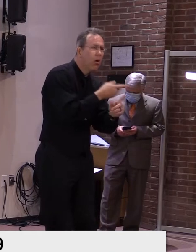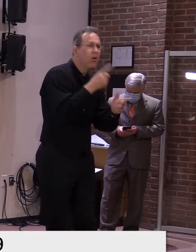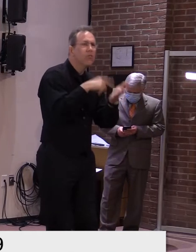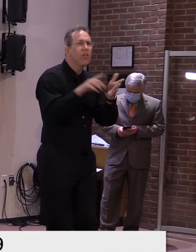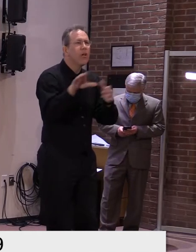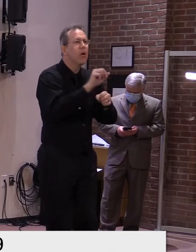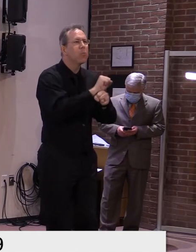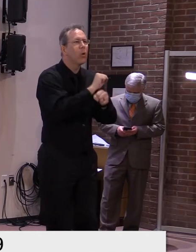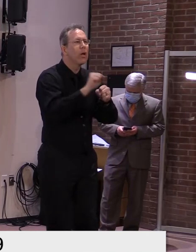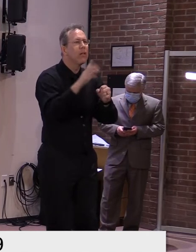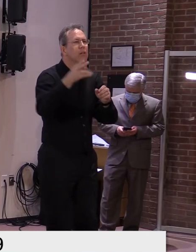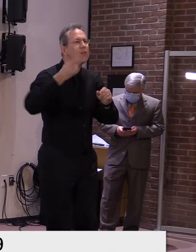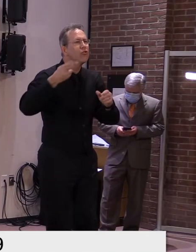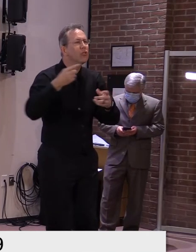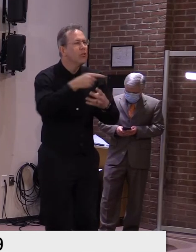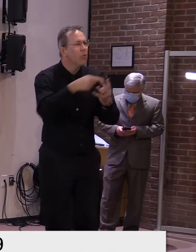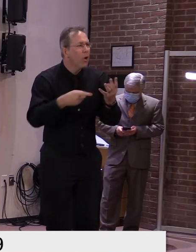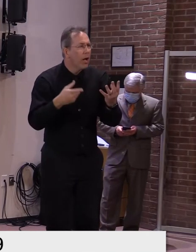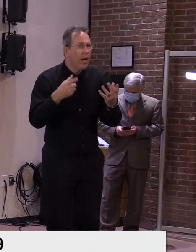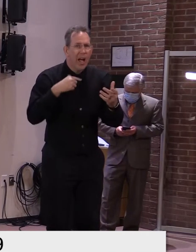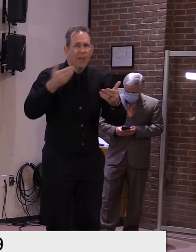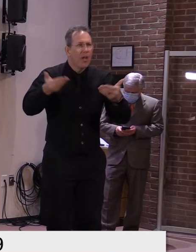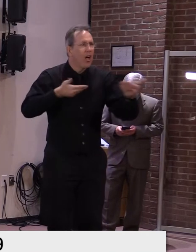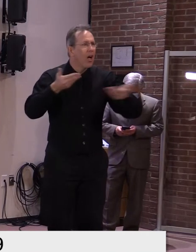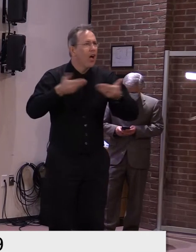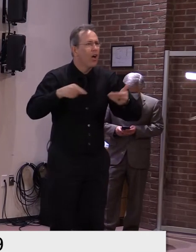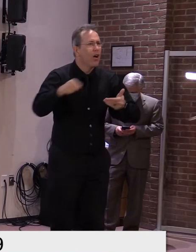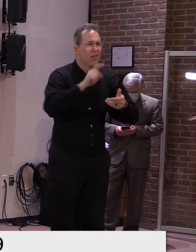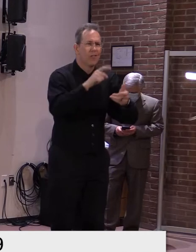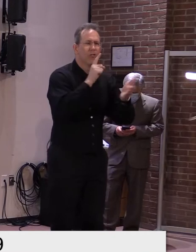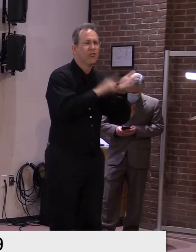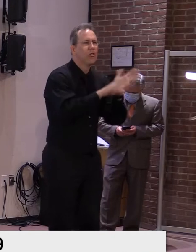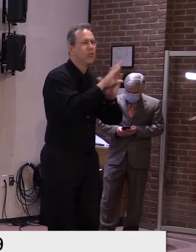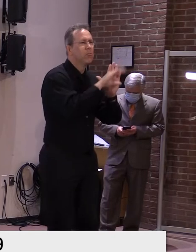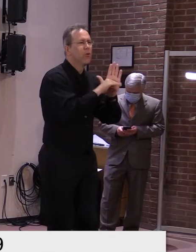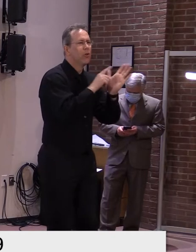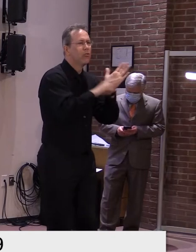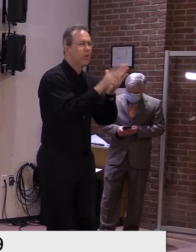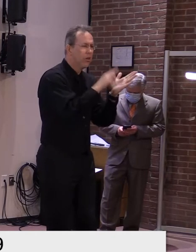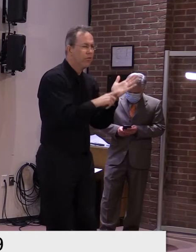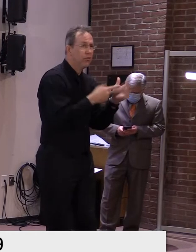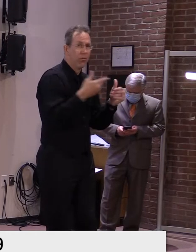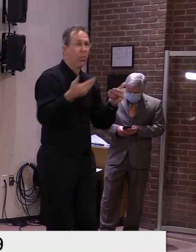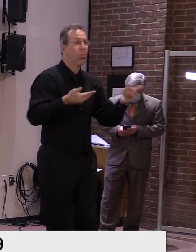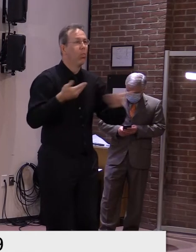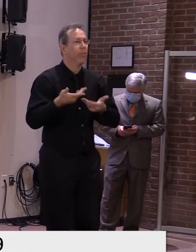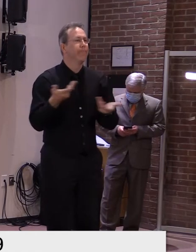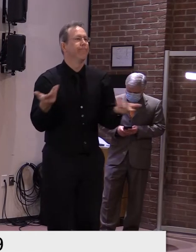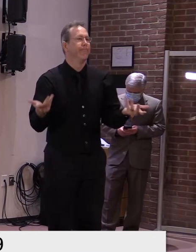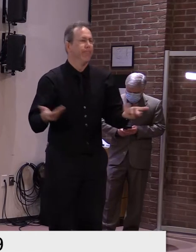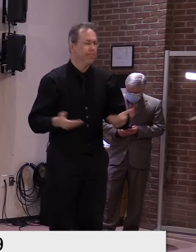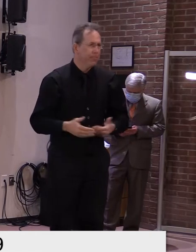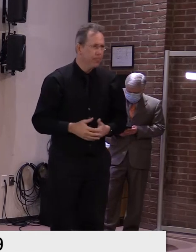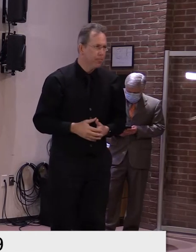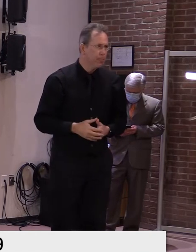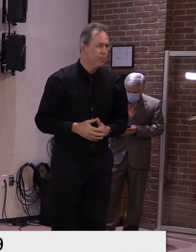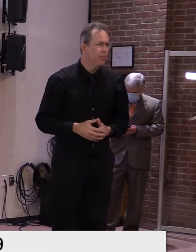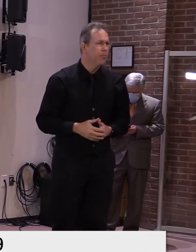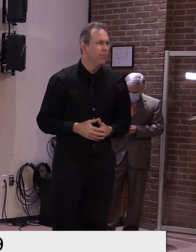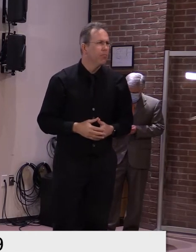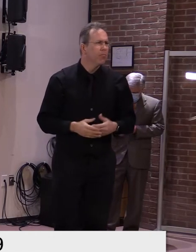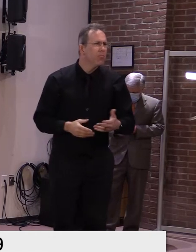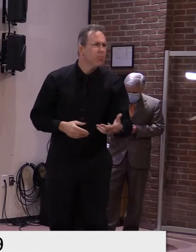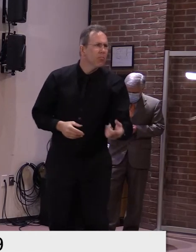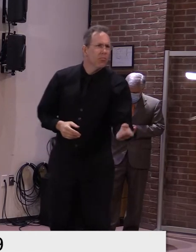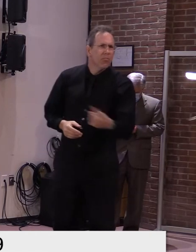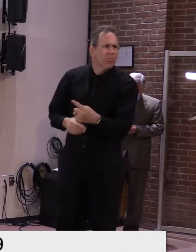specifically of the decision making around this issue. So given that he had had a previous charge